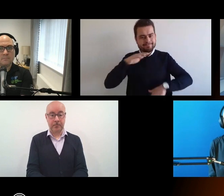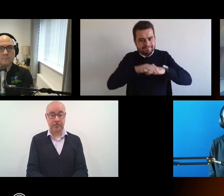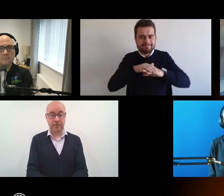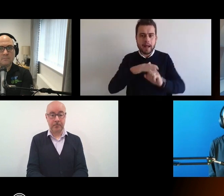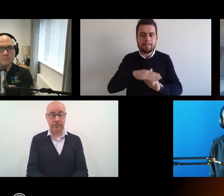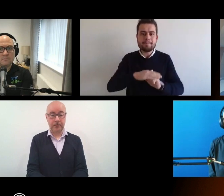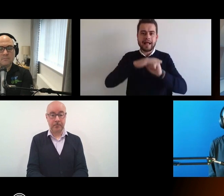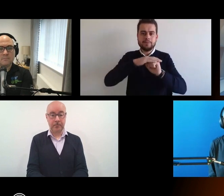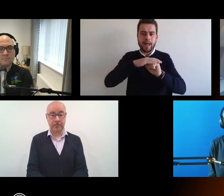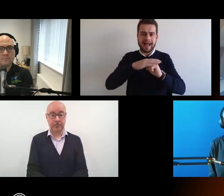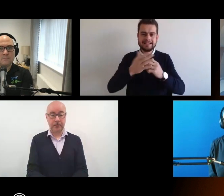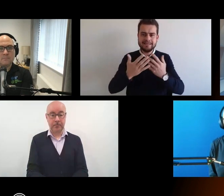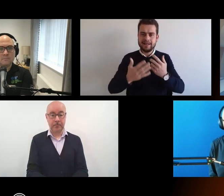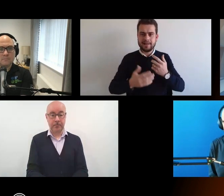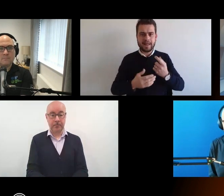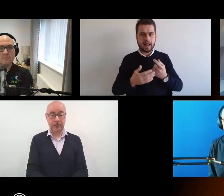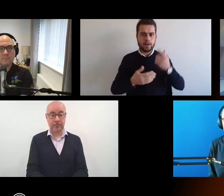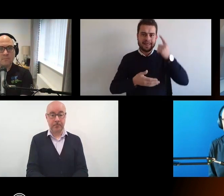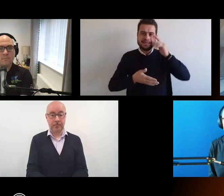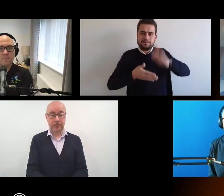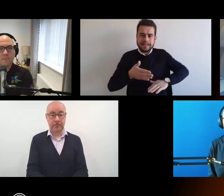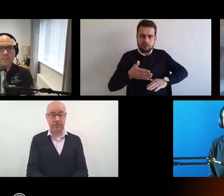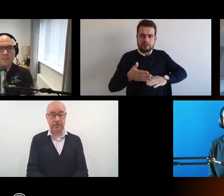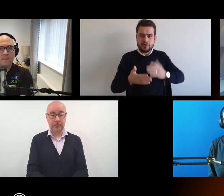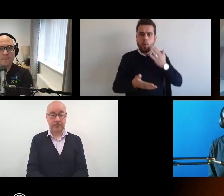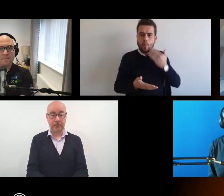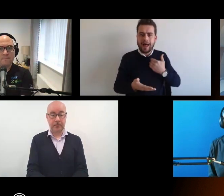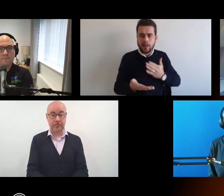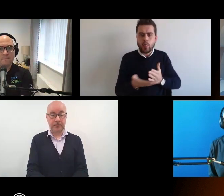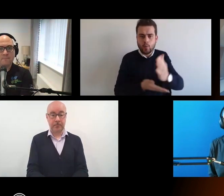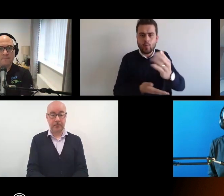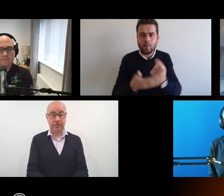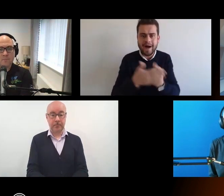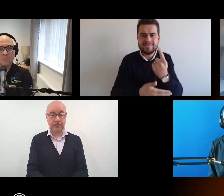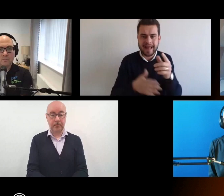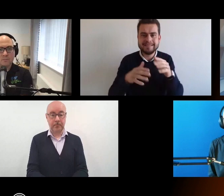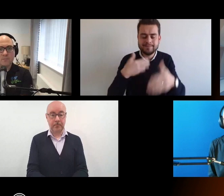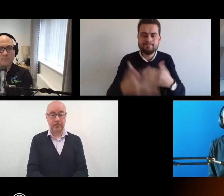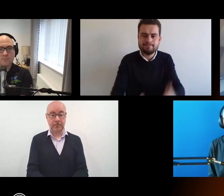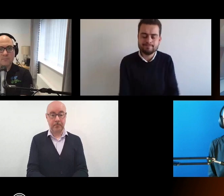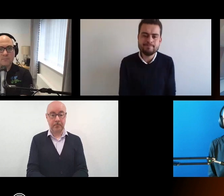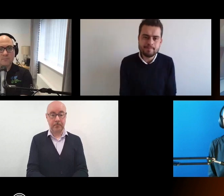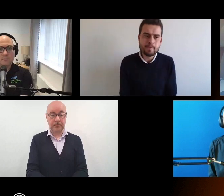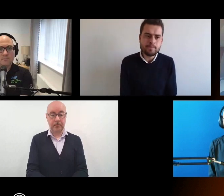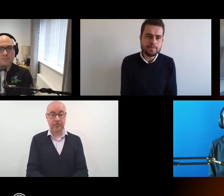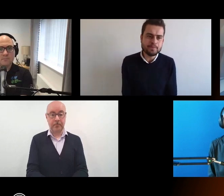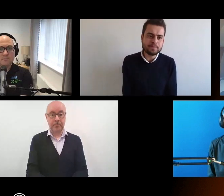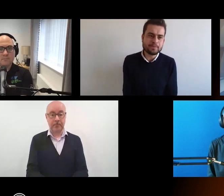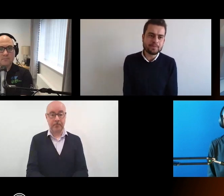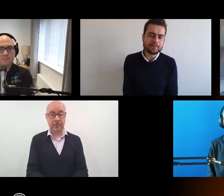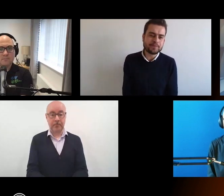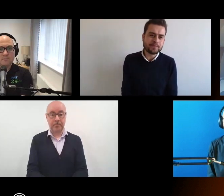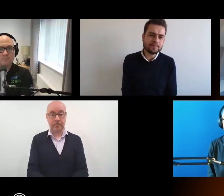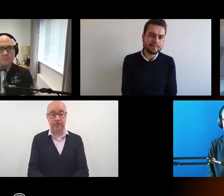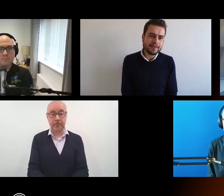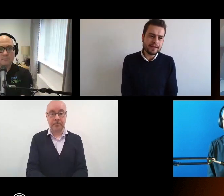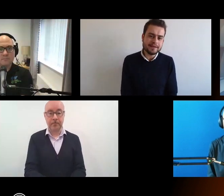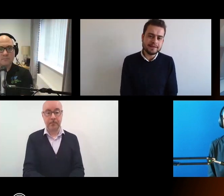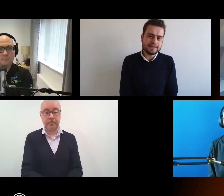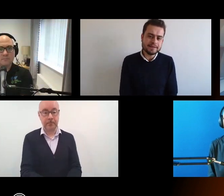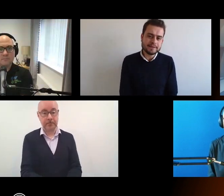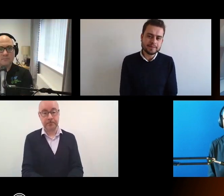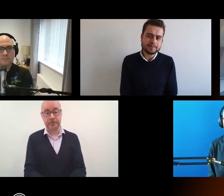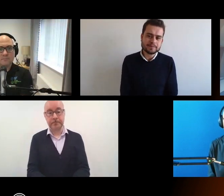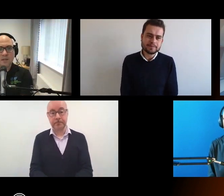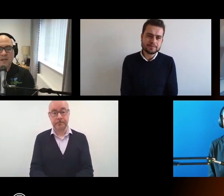four tips to help you give me a positive experience when I want to attend one of your events.